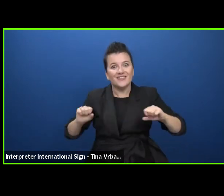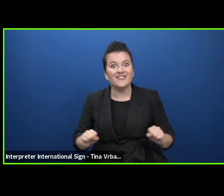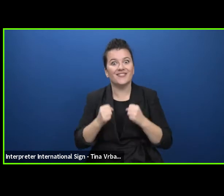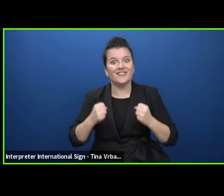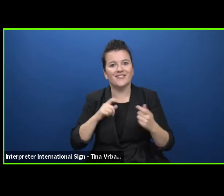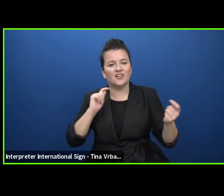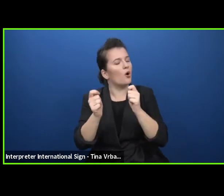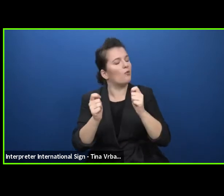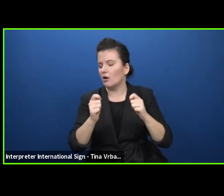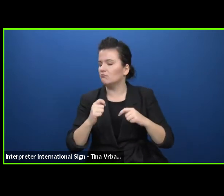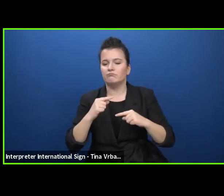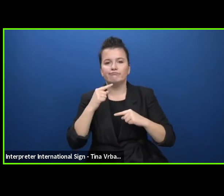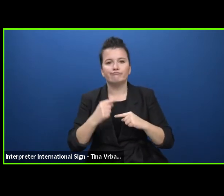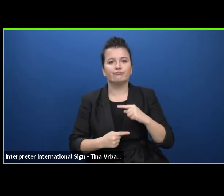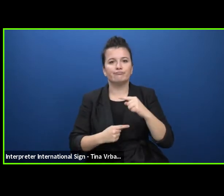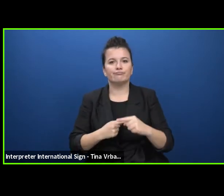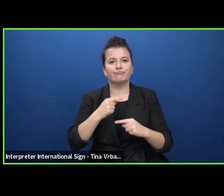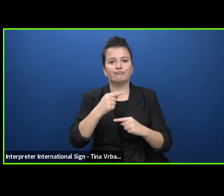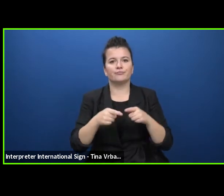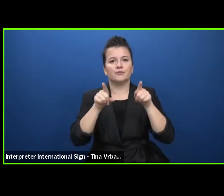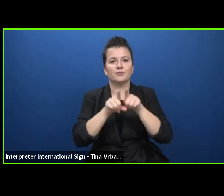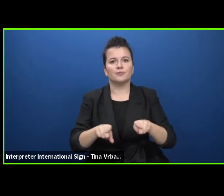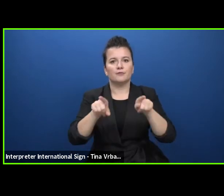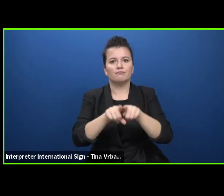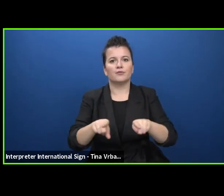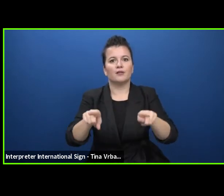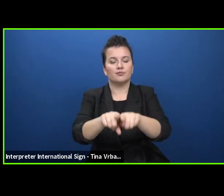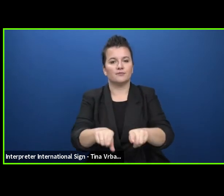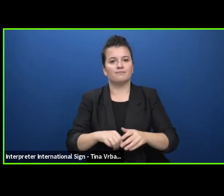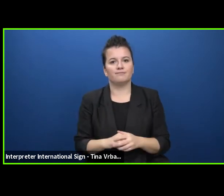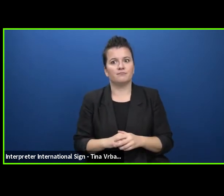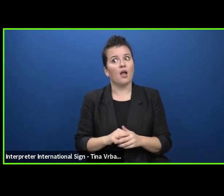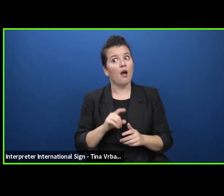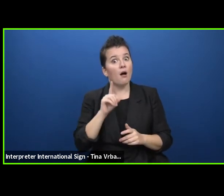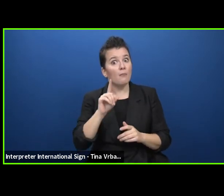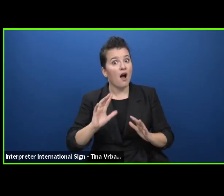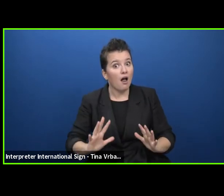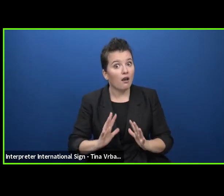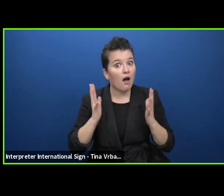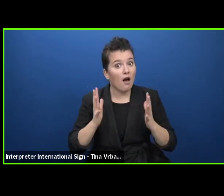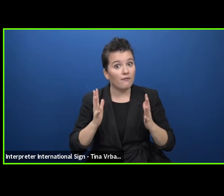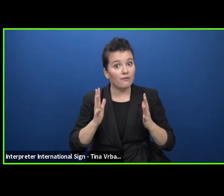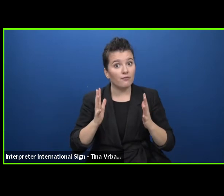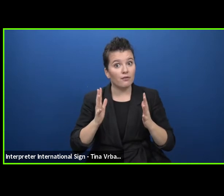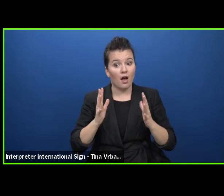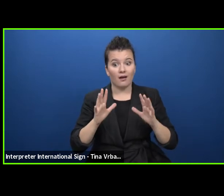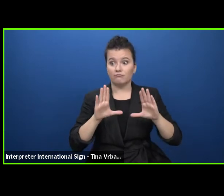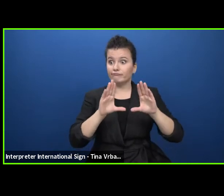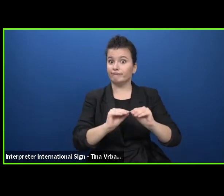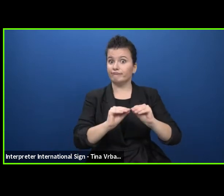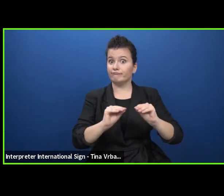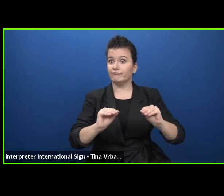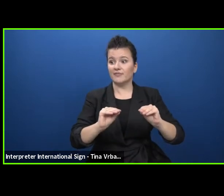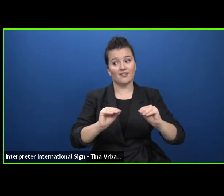But no. Life waits for no one. Activation is colonization.